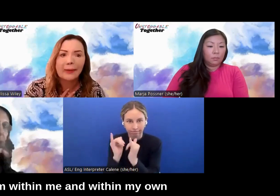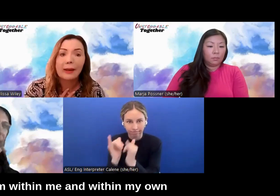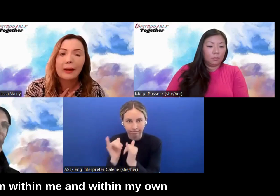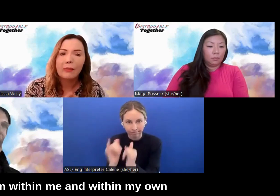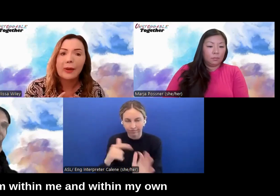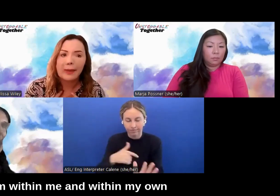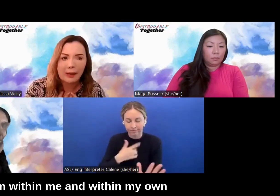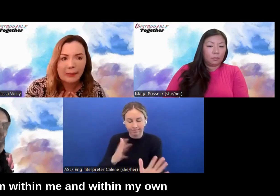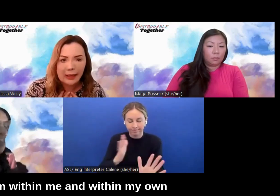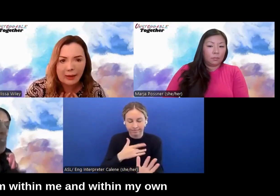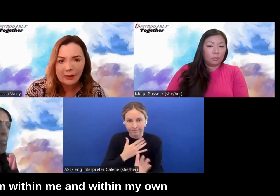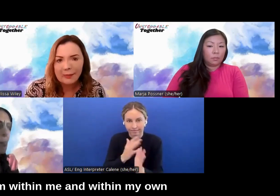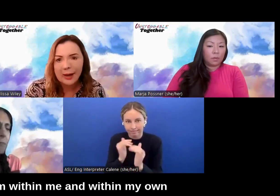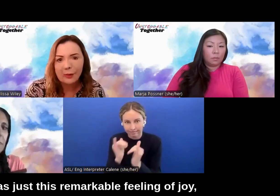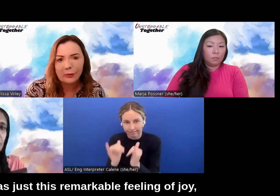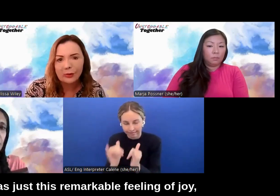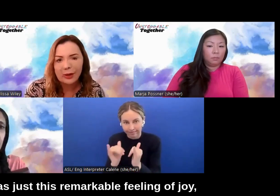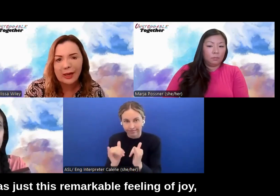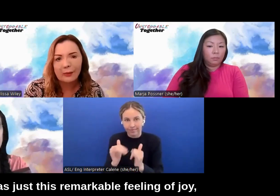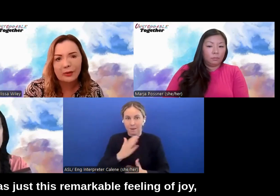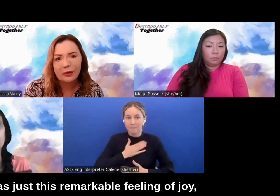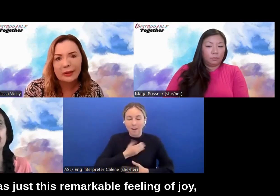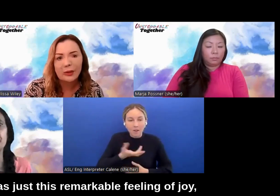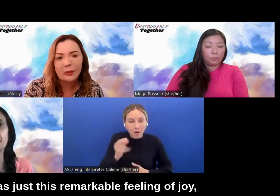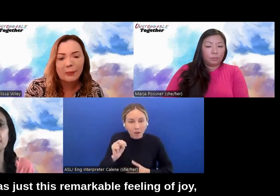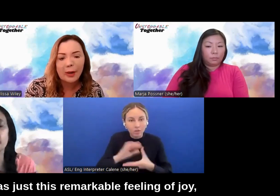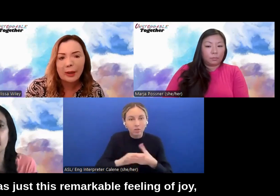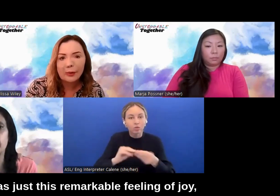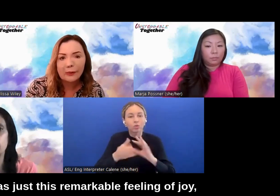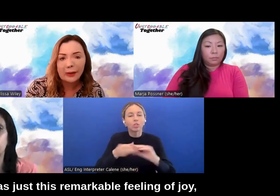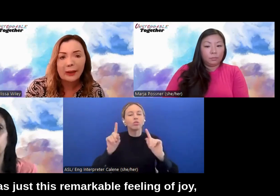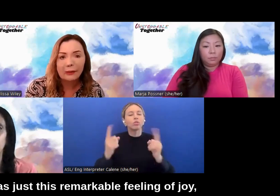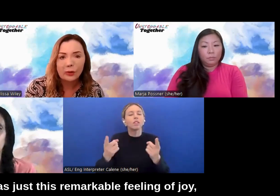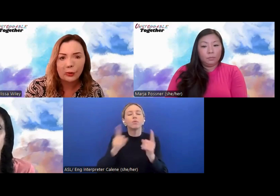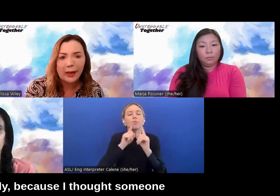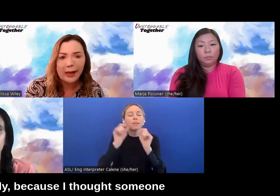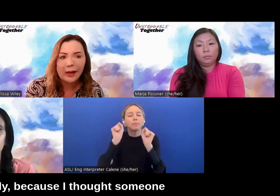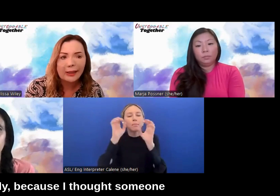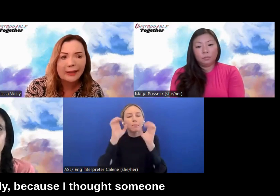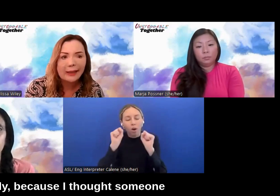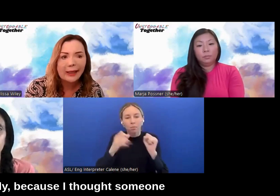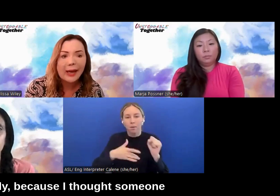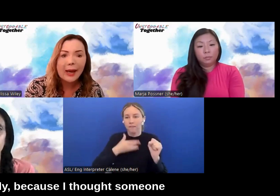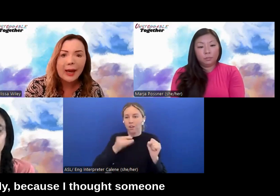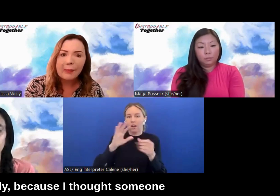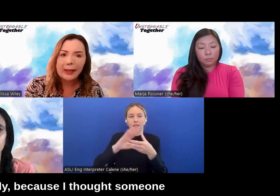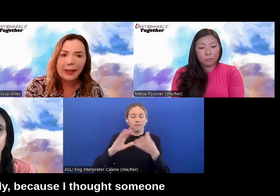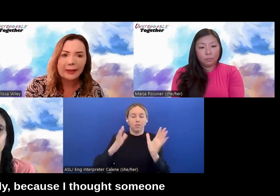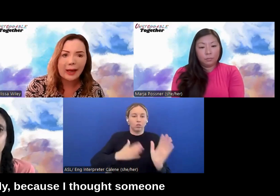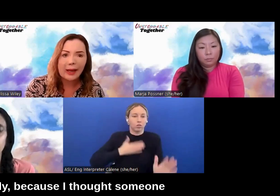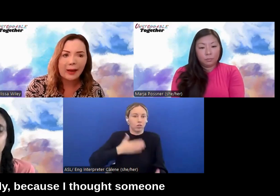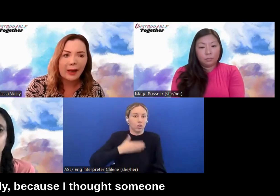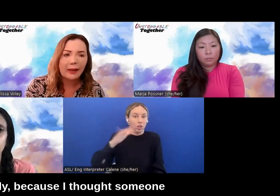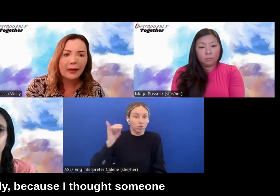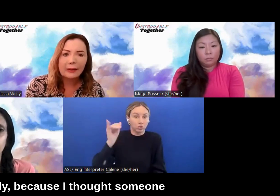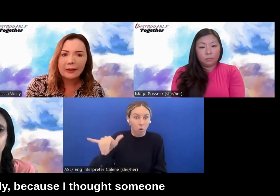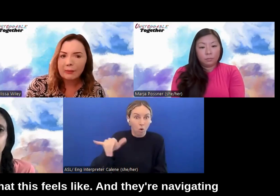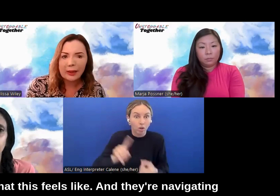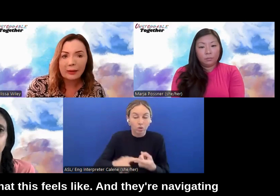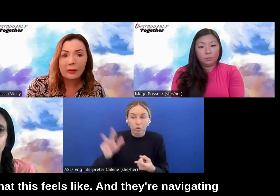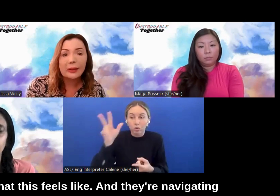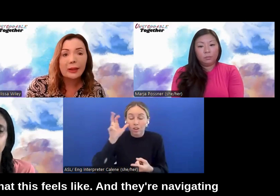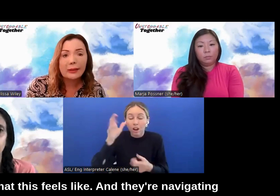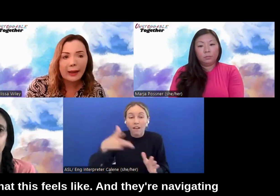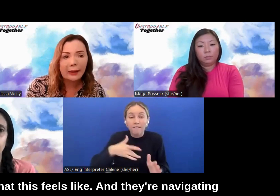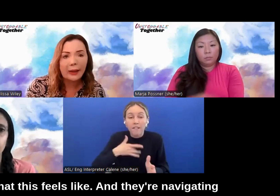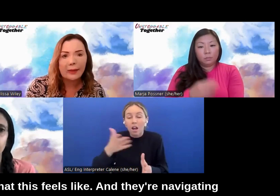him within me and within my own story. And it was just this remarkable feeling of joy, honestly, because I thought